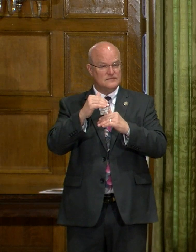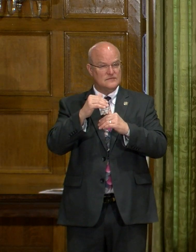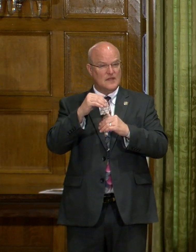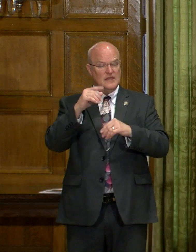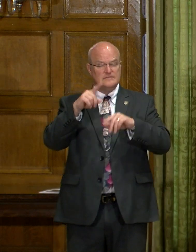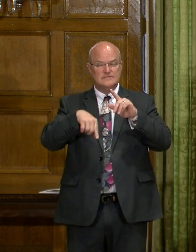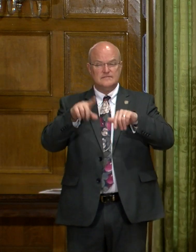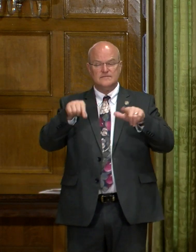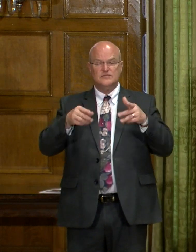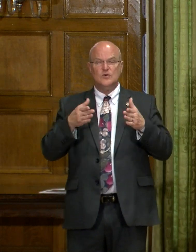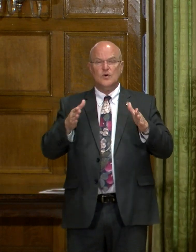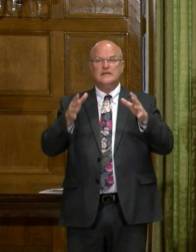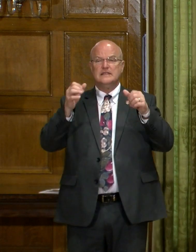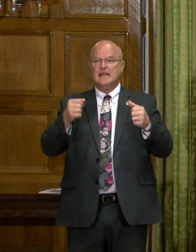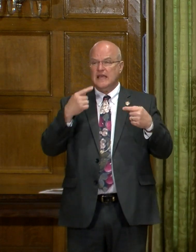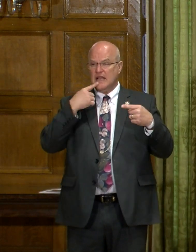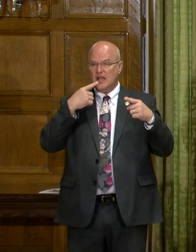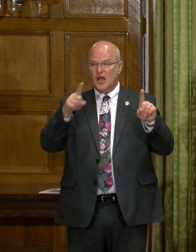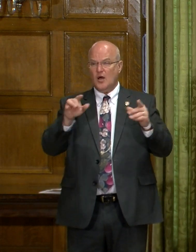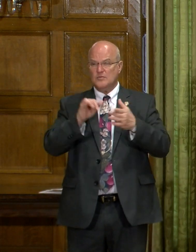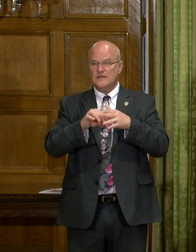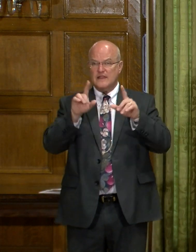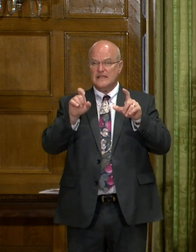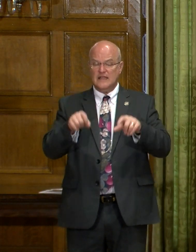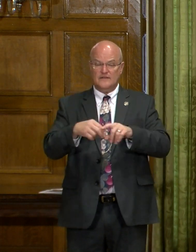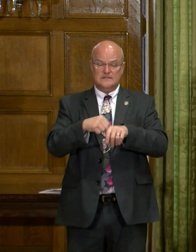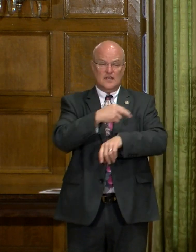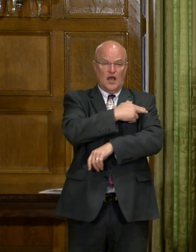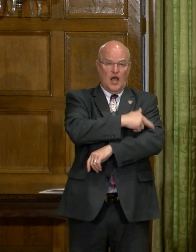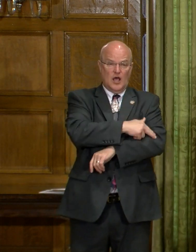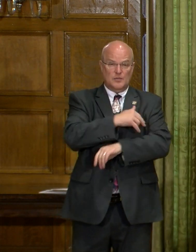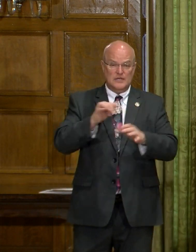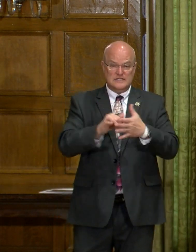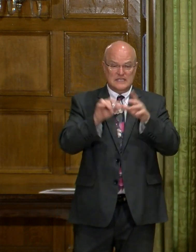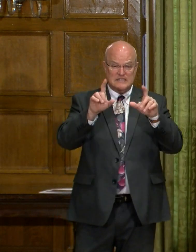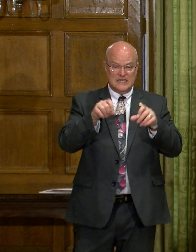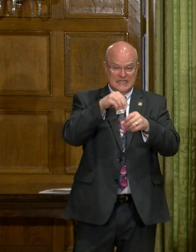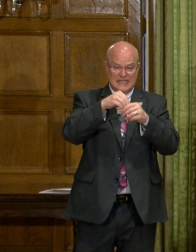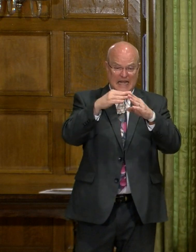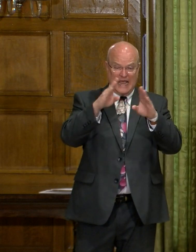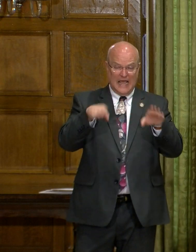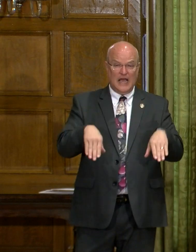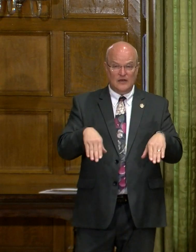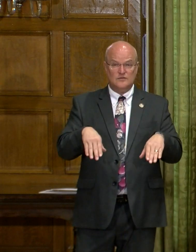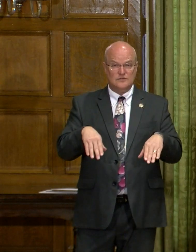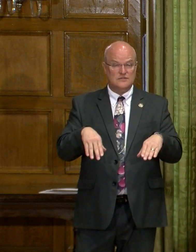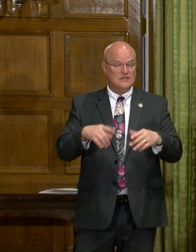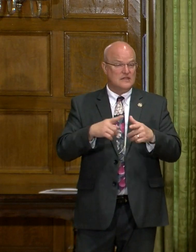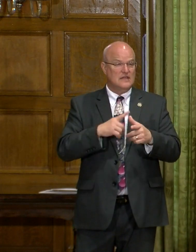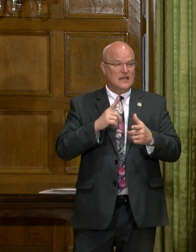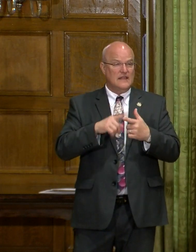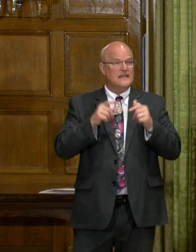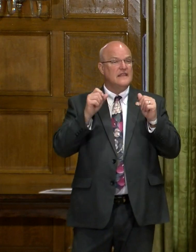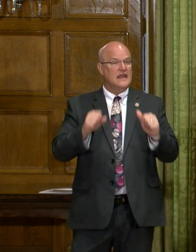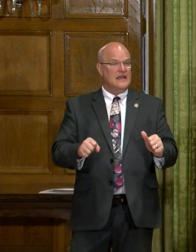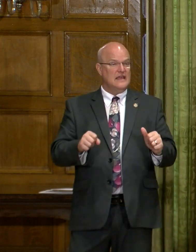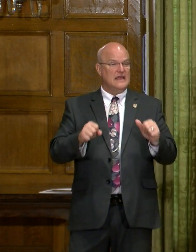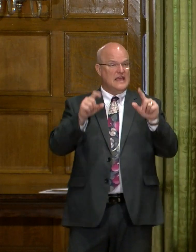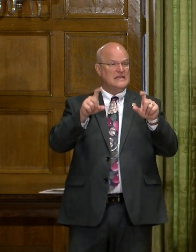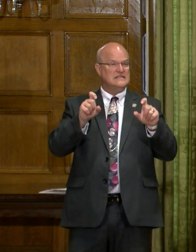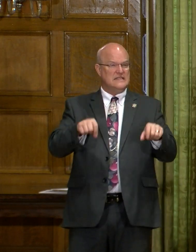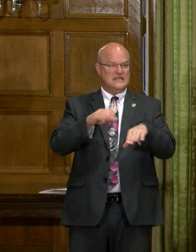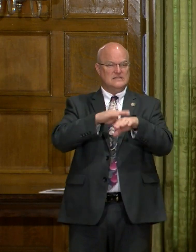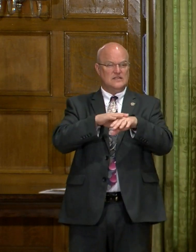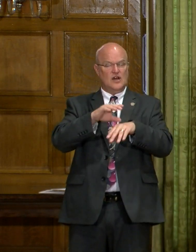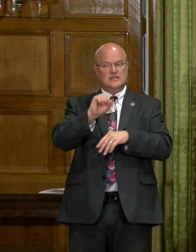there are a variety of ways that they can accomplish that. If it's a hospital that does that testing in-house, then they can just test